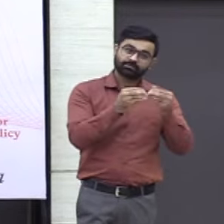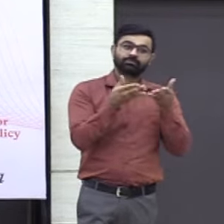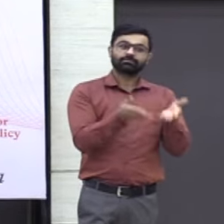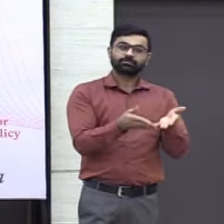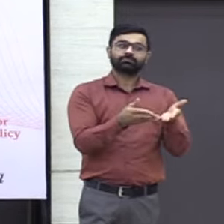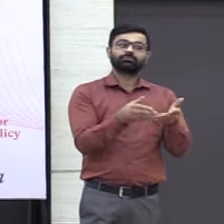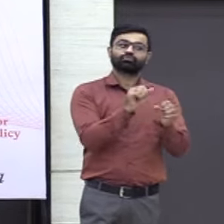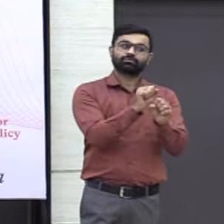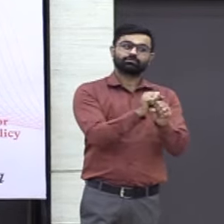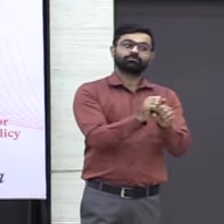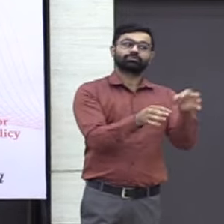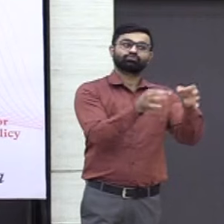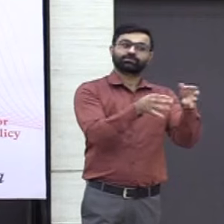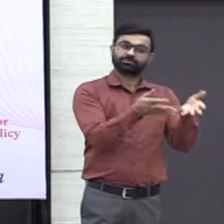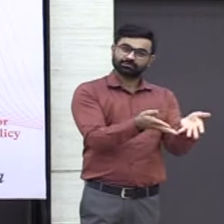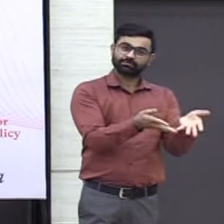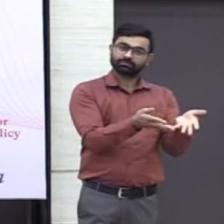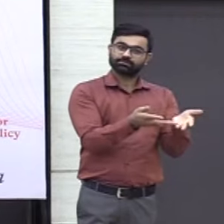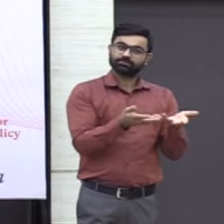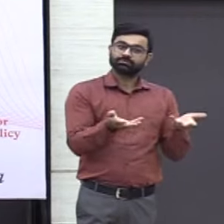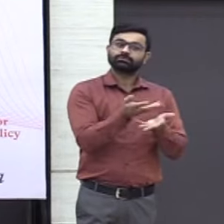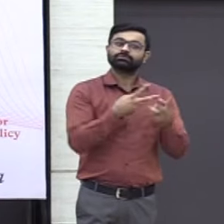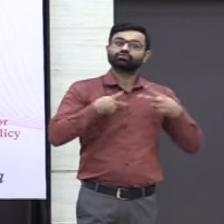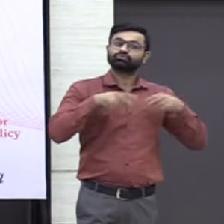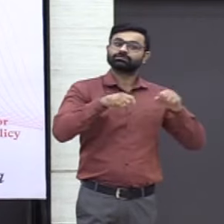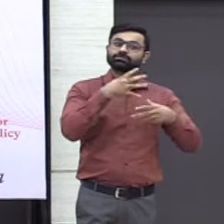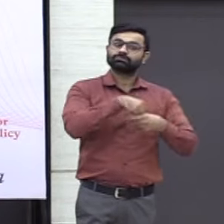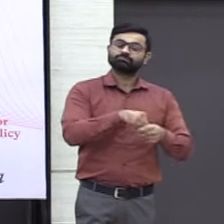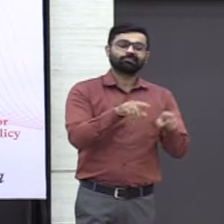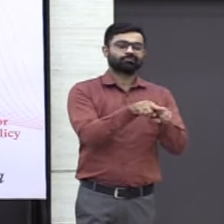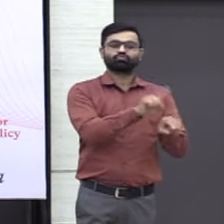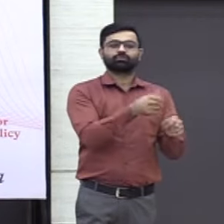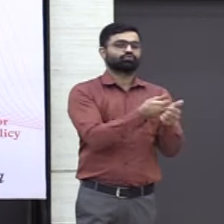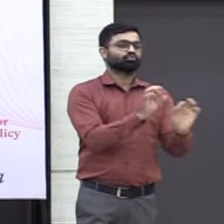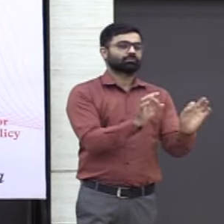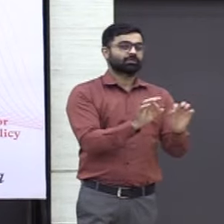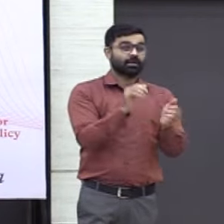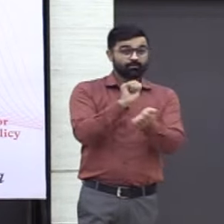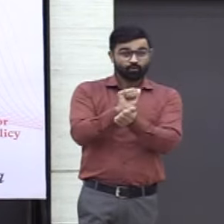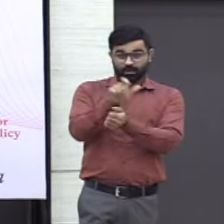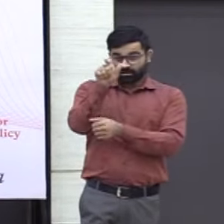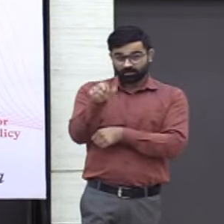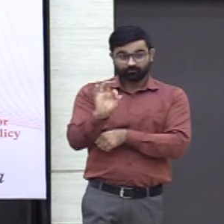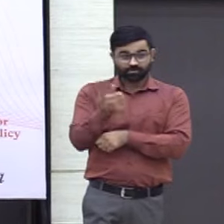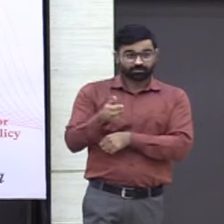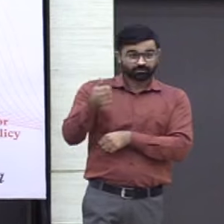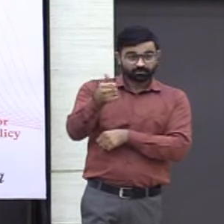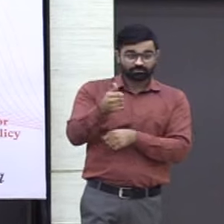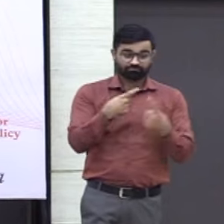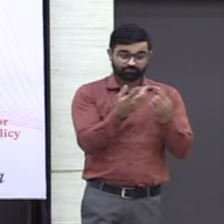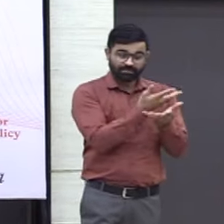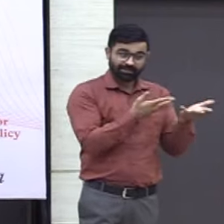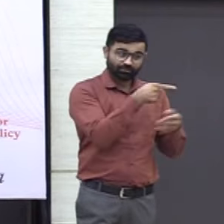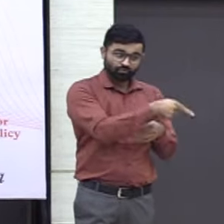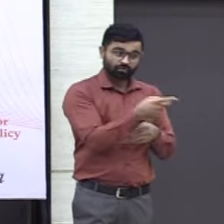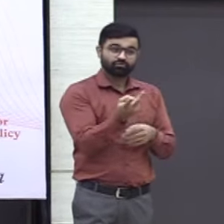that's the task of the legislation, no? The legislation should not be like this, that the police officer has the discretion to prosecute you under